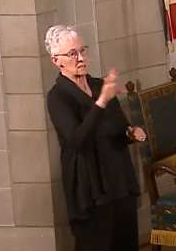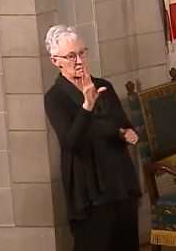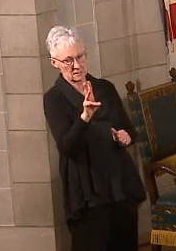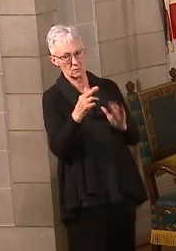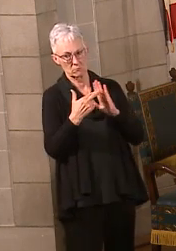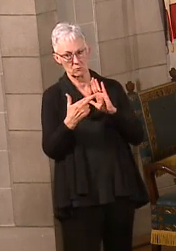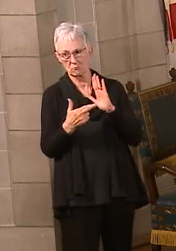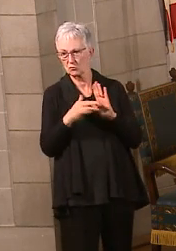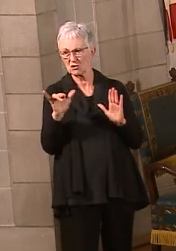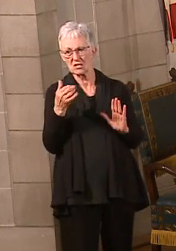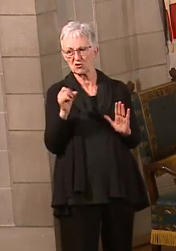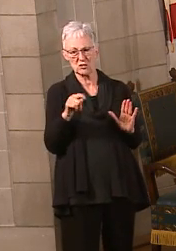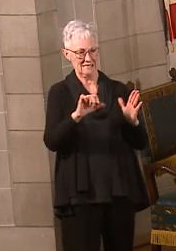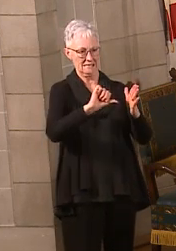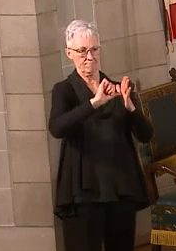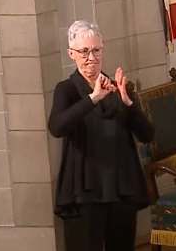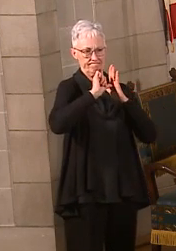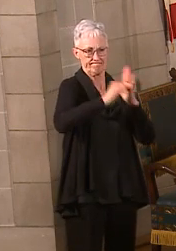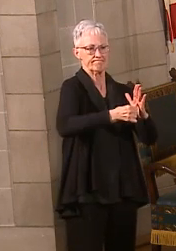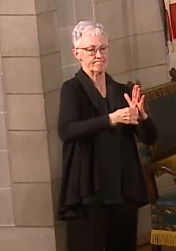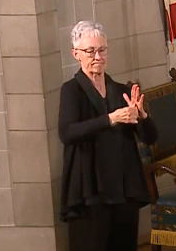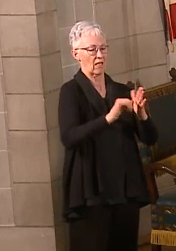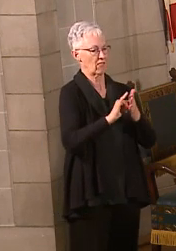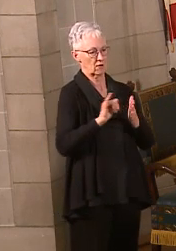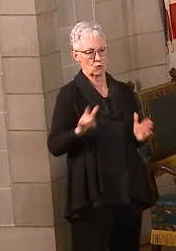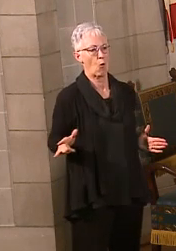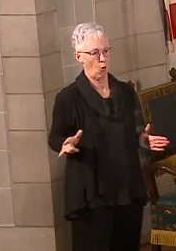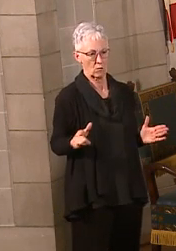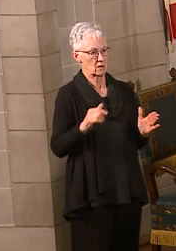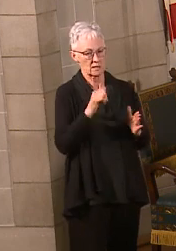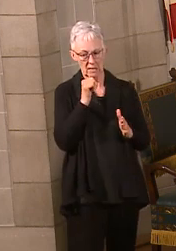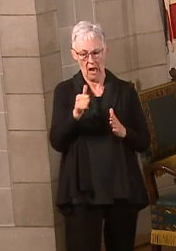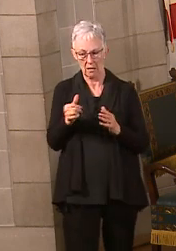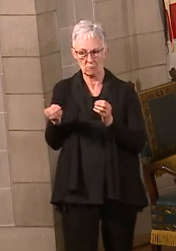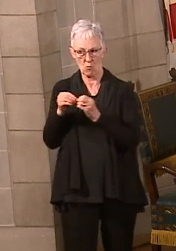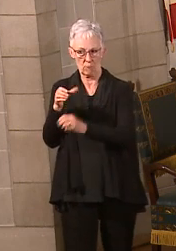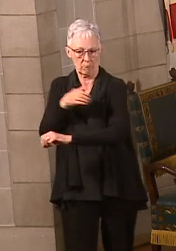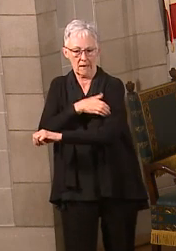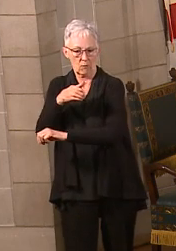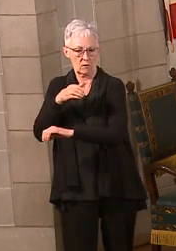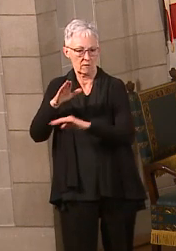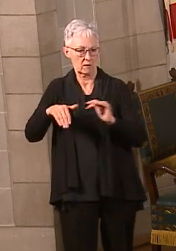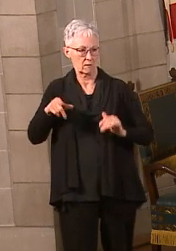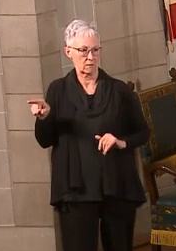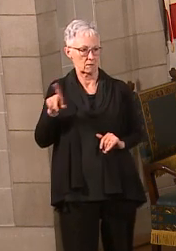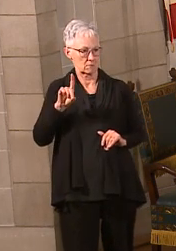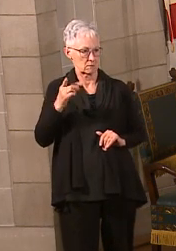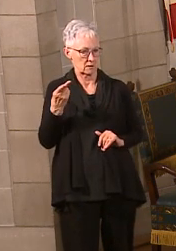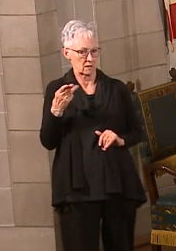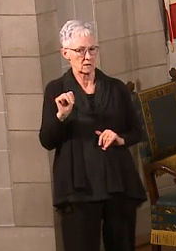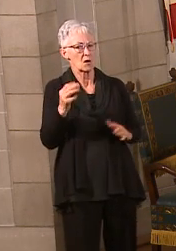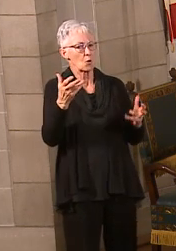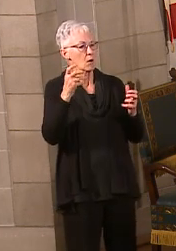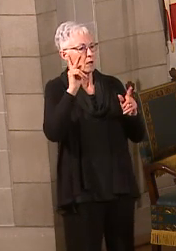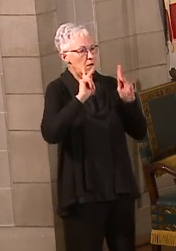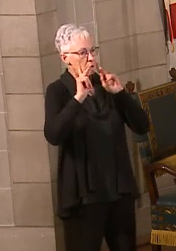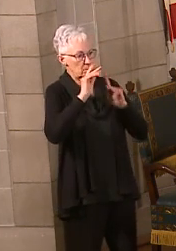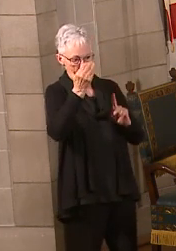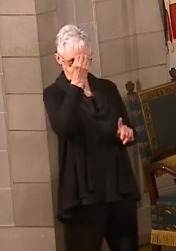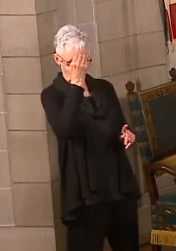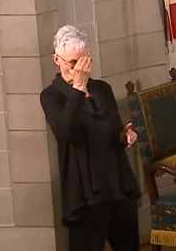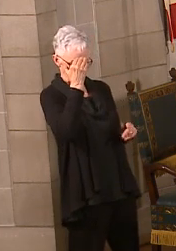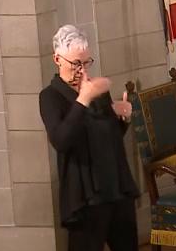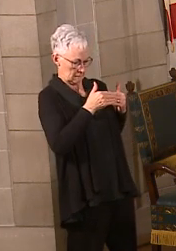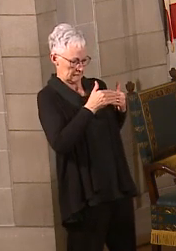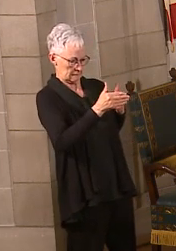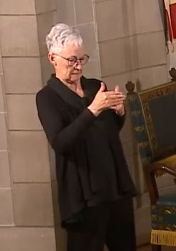really emphasizing that to let Nebraskans know we need to all make this final push over these last 21 days to be able to knock the virus down